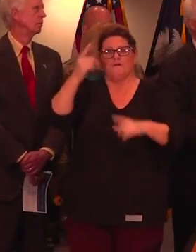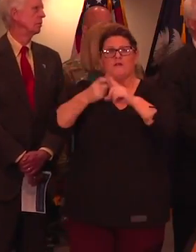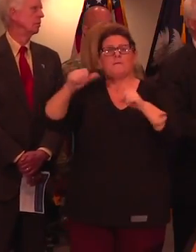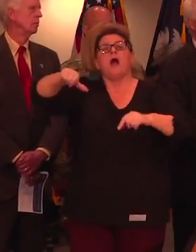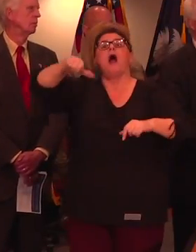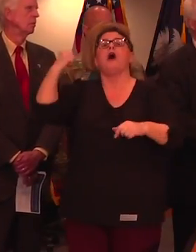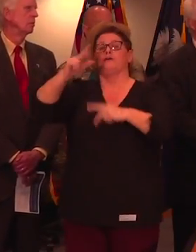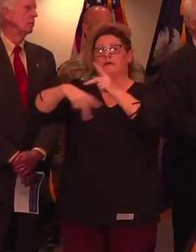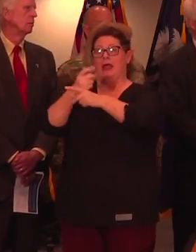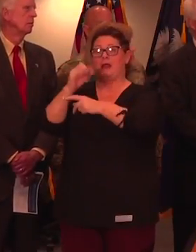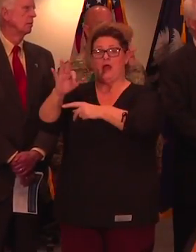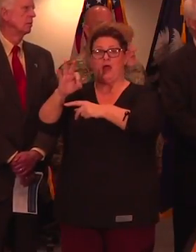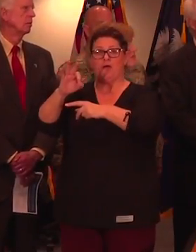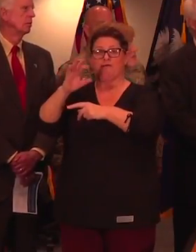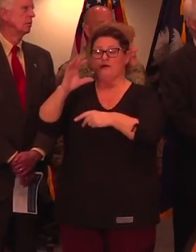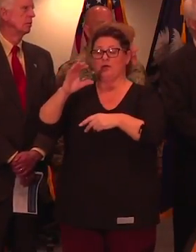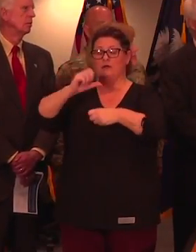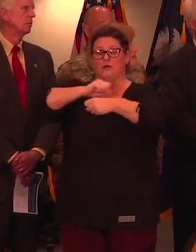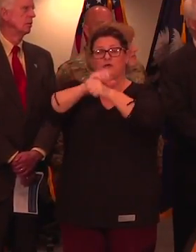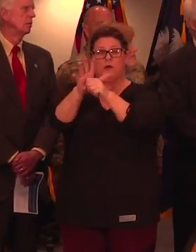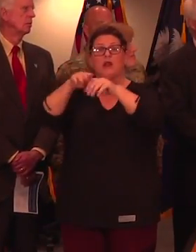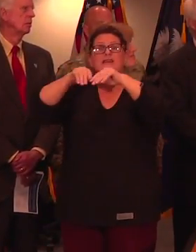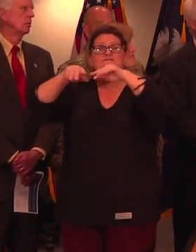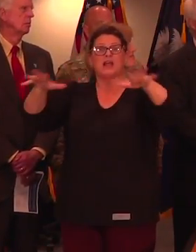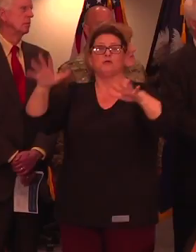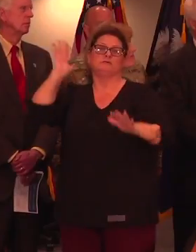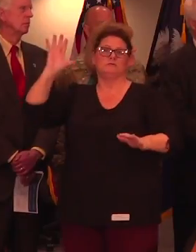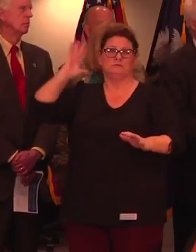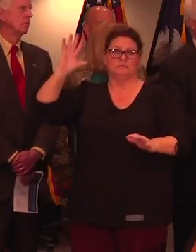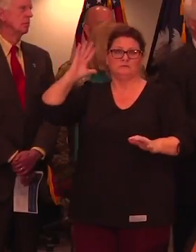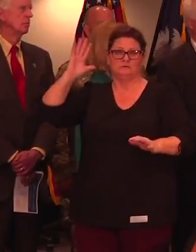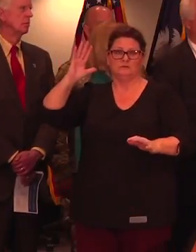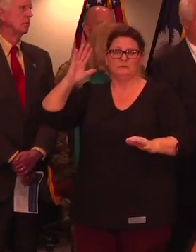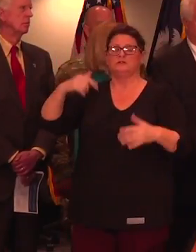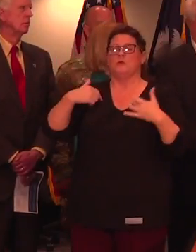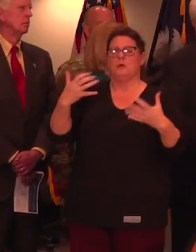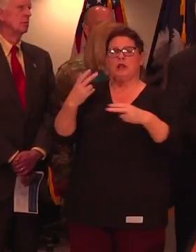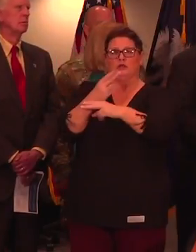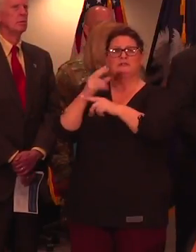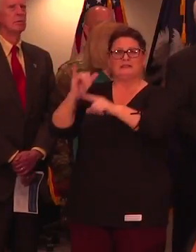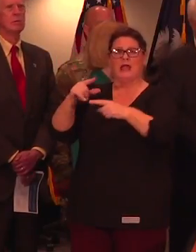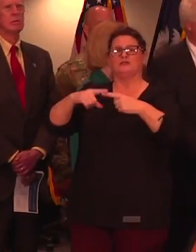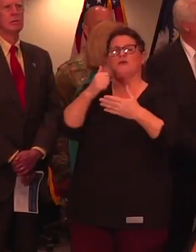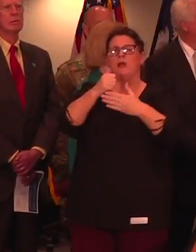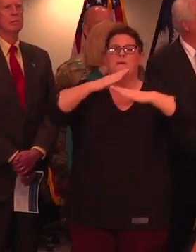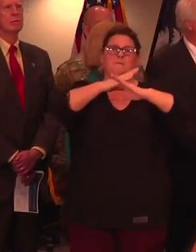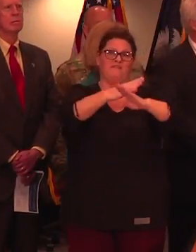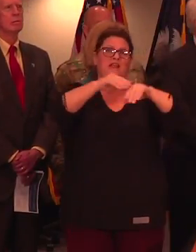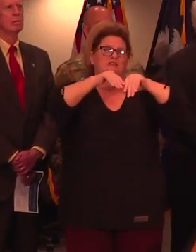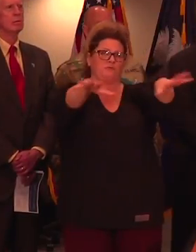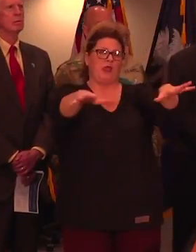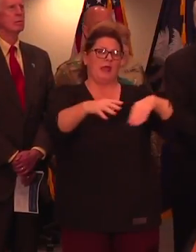genetically similar to this one, from our understanding of what works in preventing the spread of disease in communities.